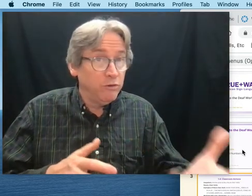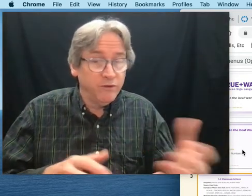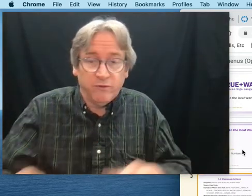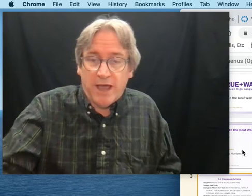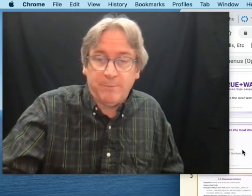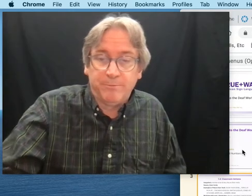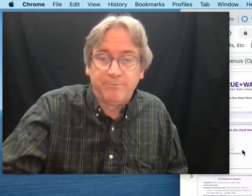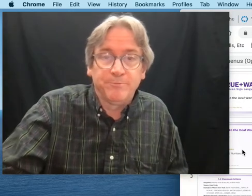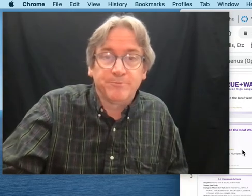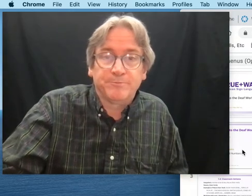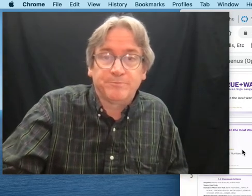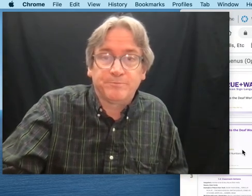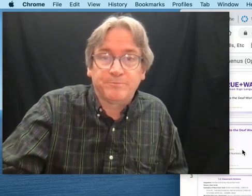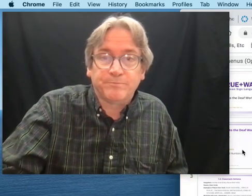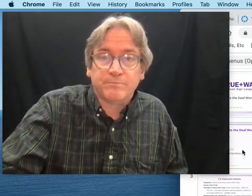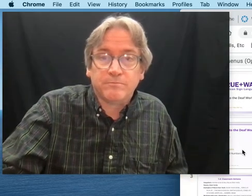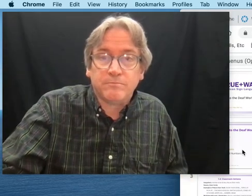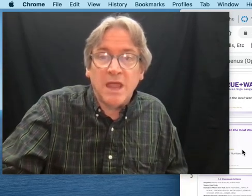we'll review vocab.